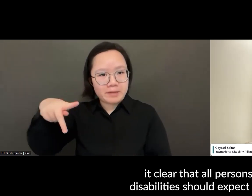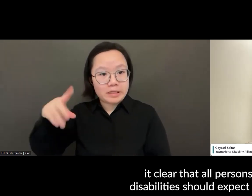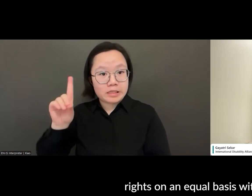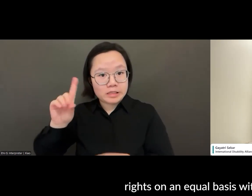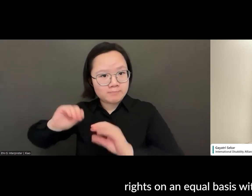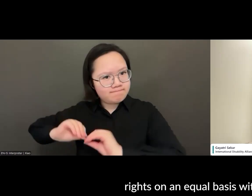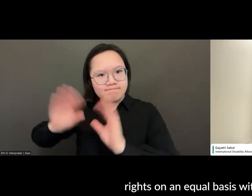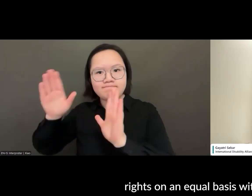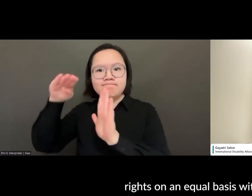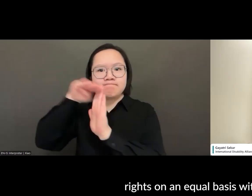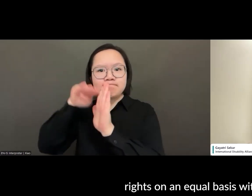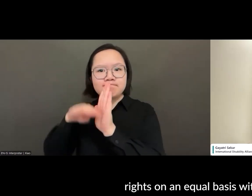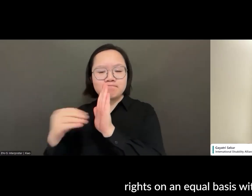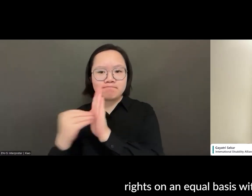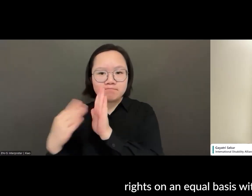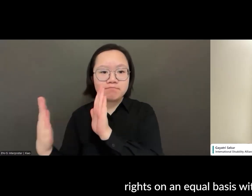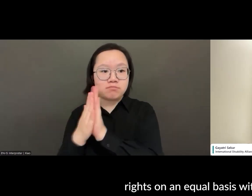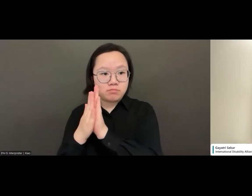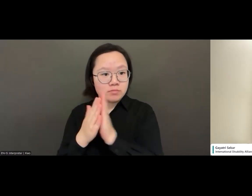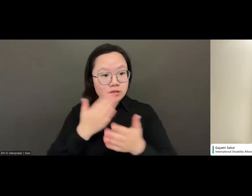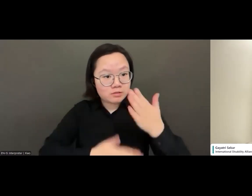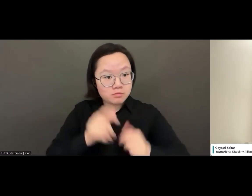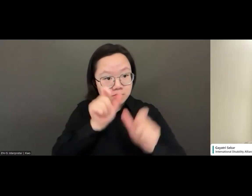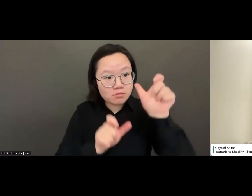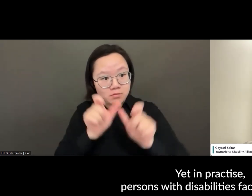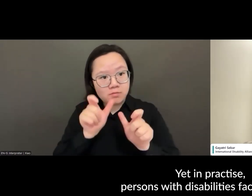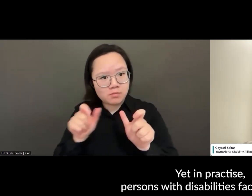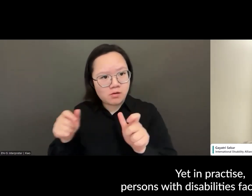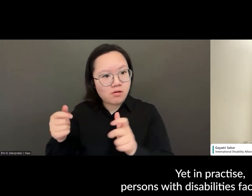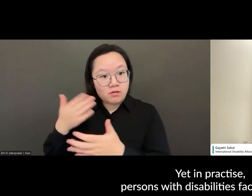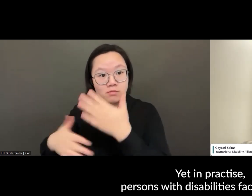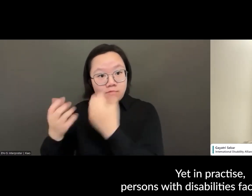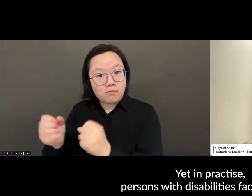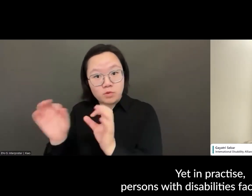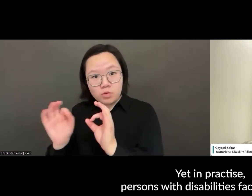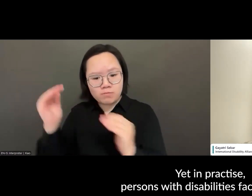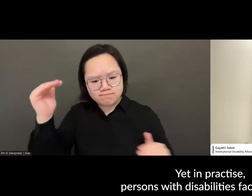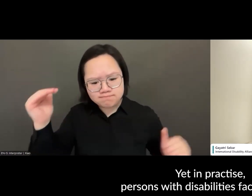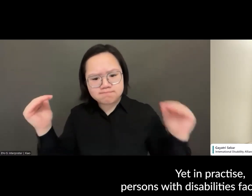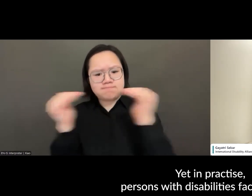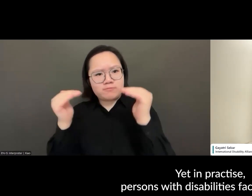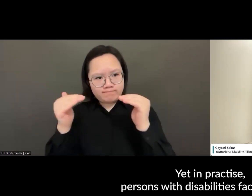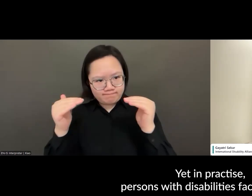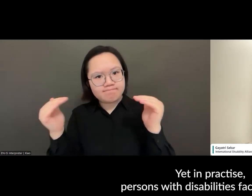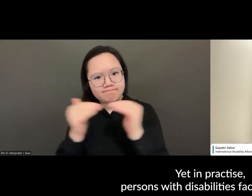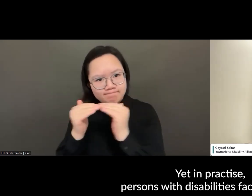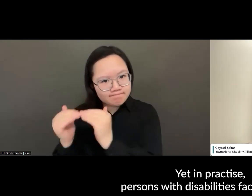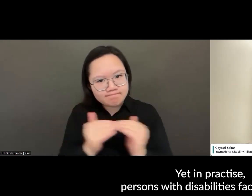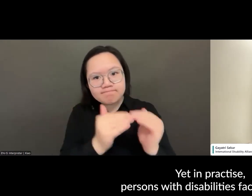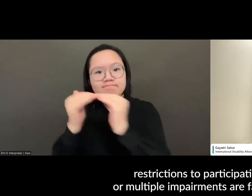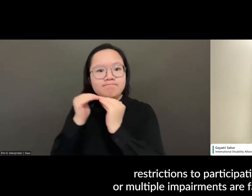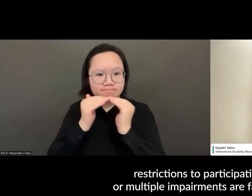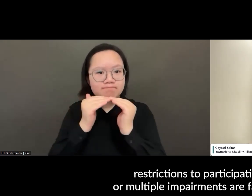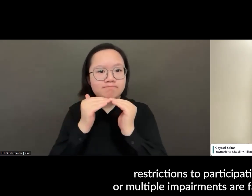expect to enjoy rights on an equal basis with others. Yet, in practice, persons with disabilities